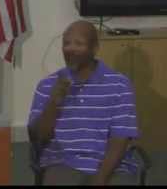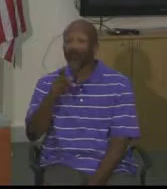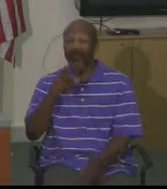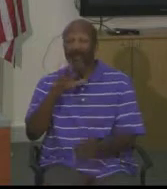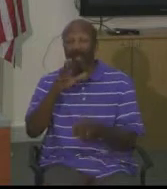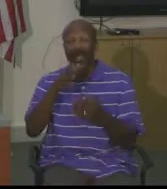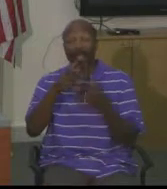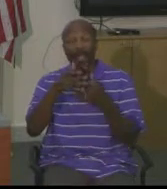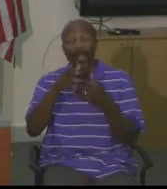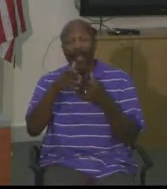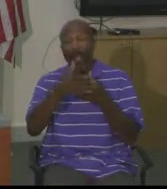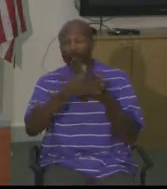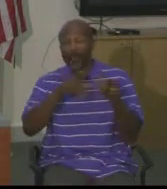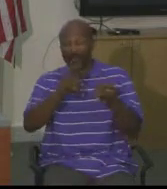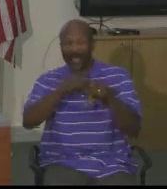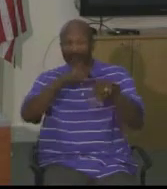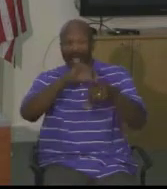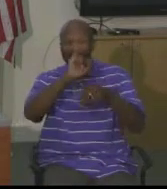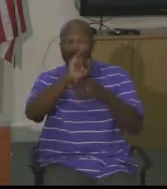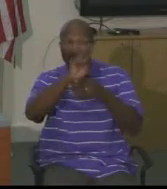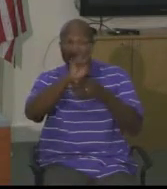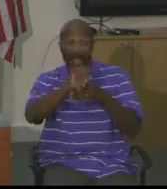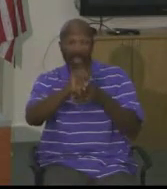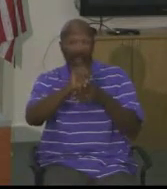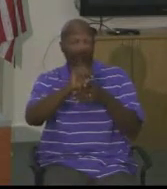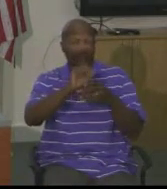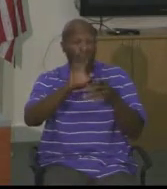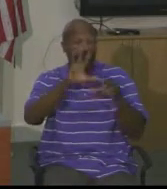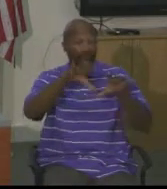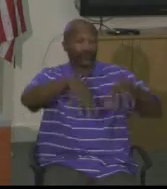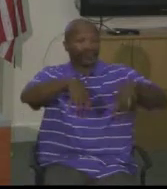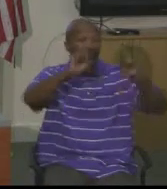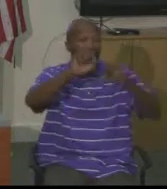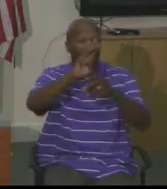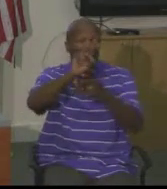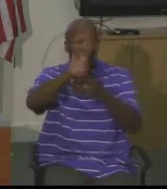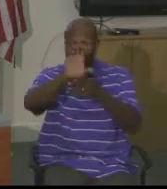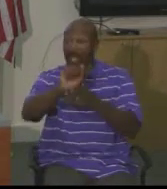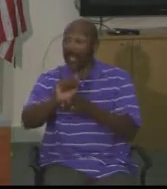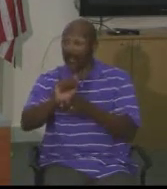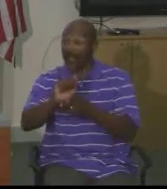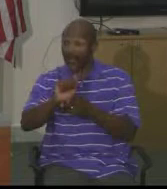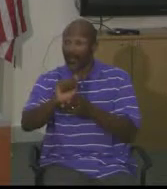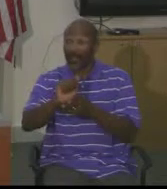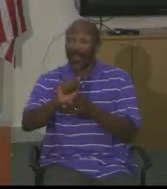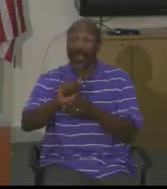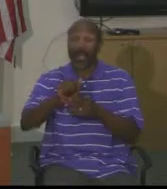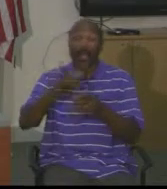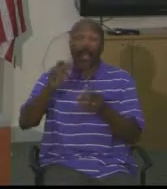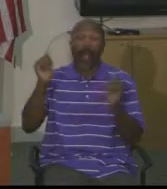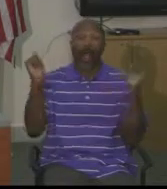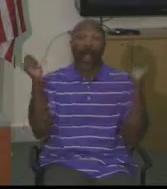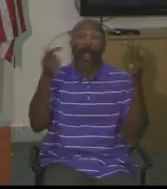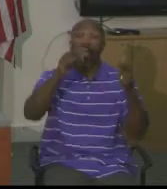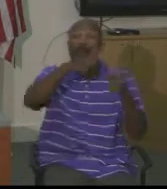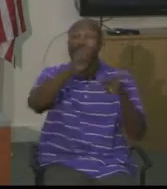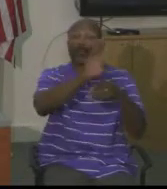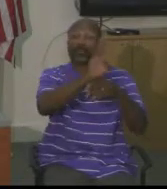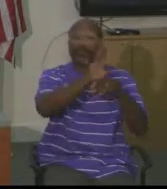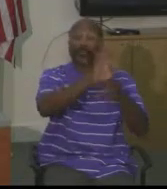Around the same time that IBM took that MCA path, the rest of the international